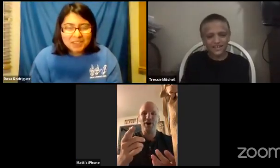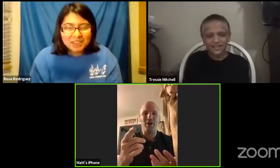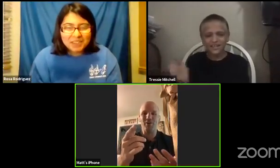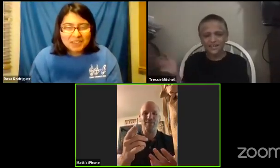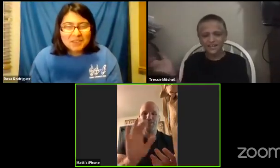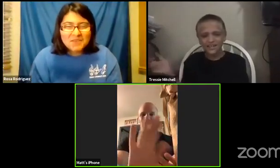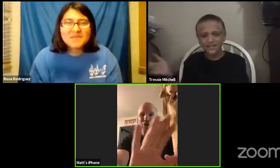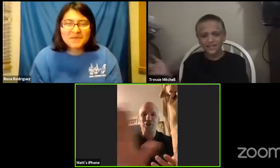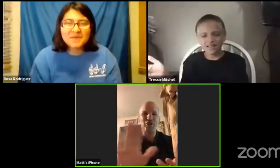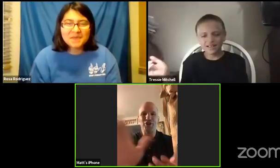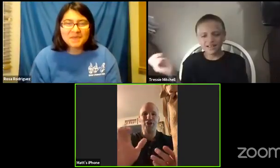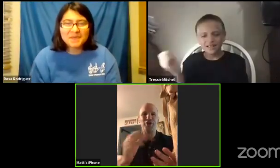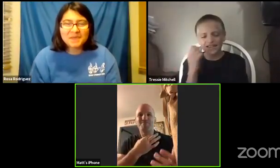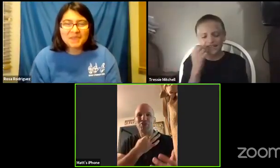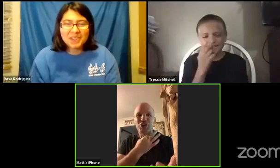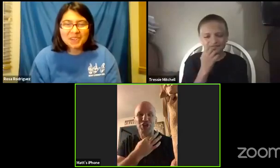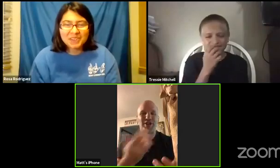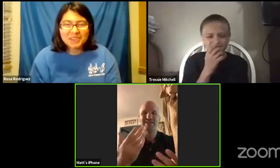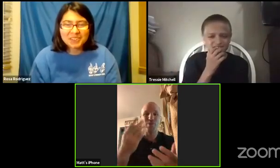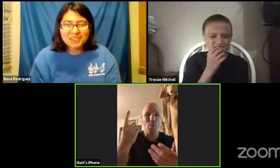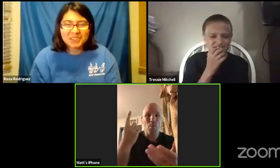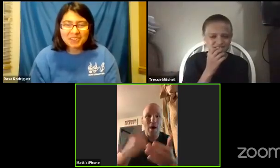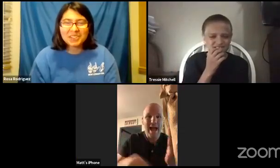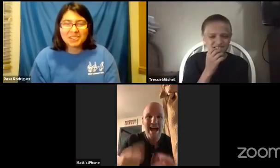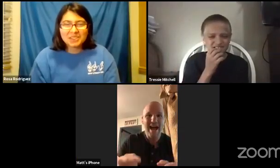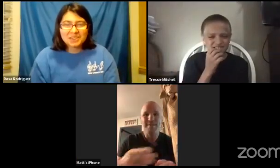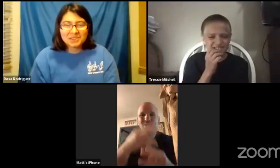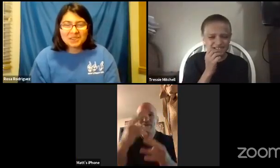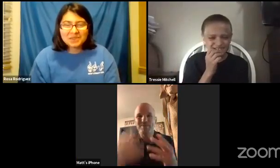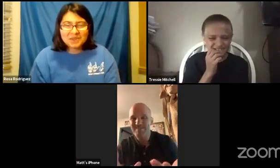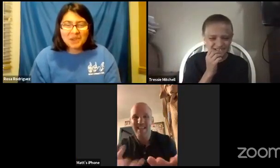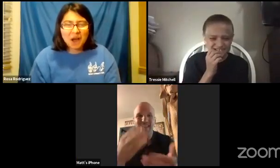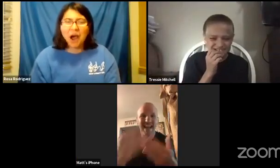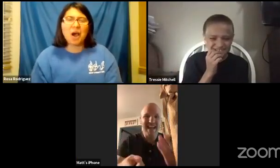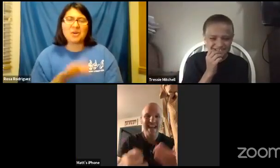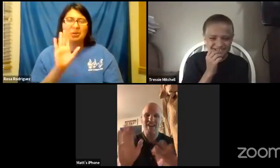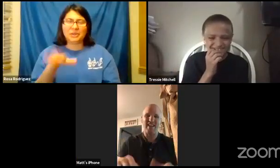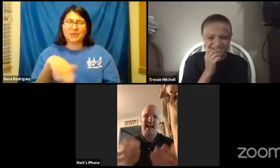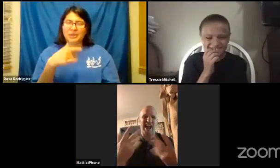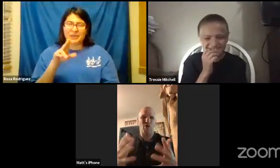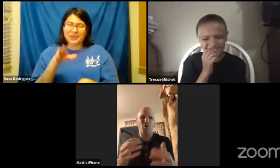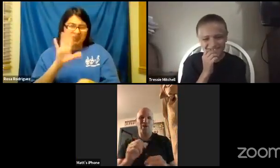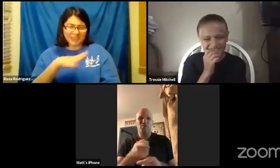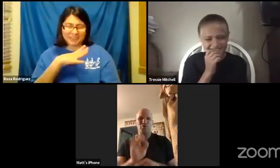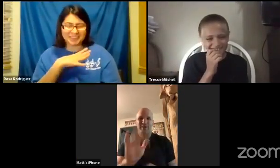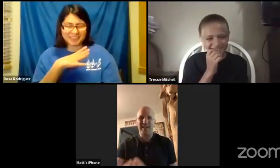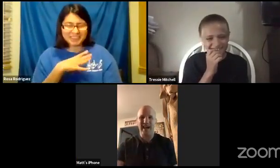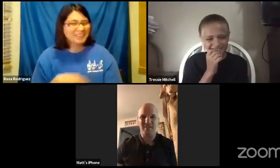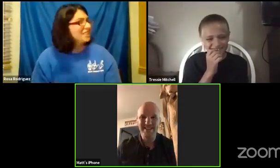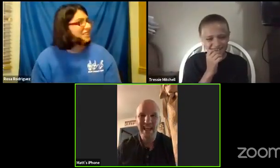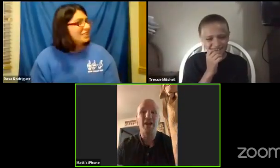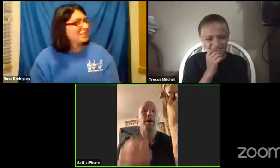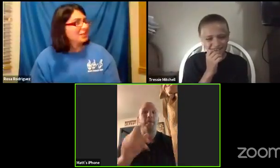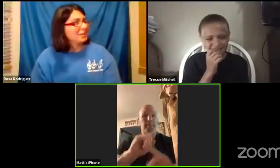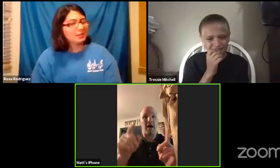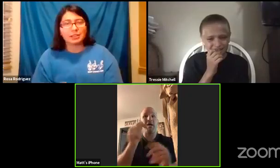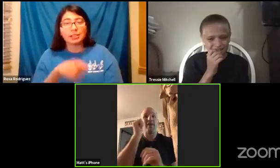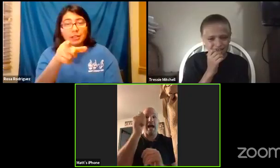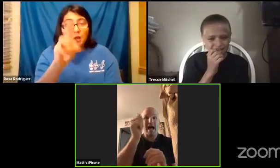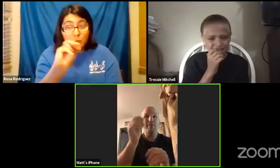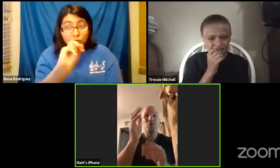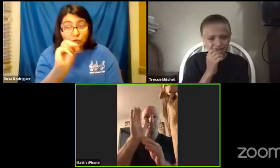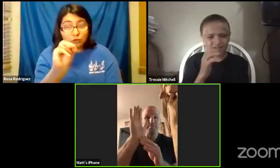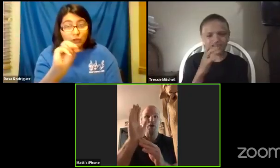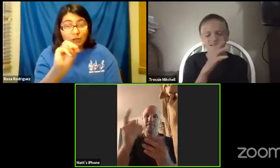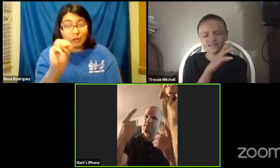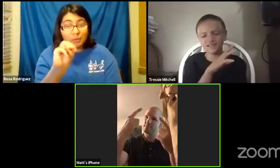Okay, well, I don't want to spoil the surprise. I mean, especially if you do want to see it. I don't want to ruin